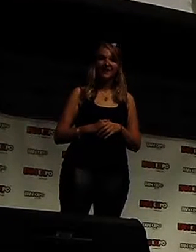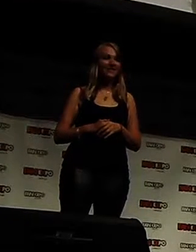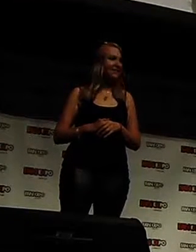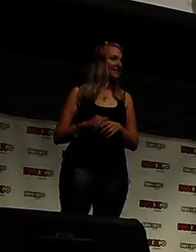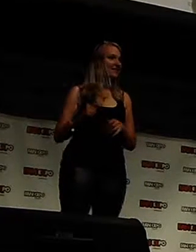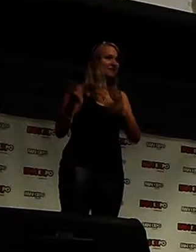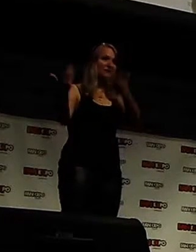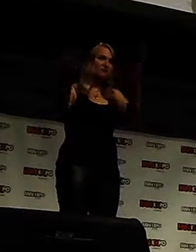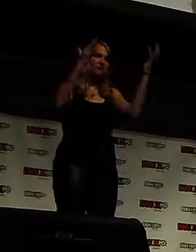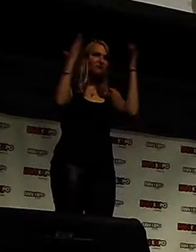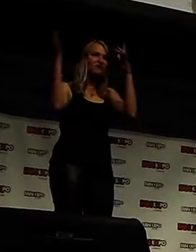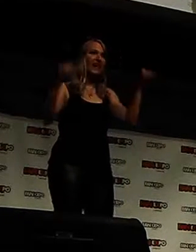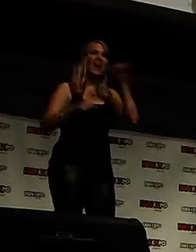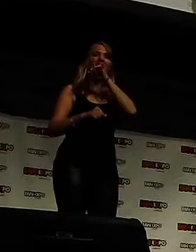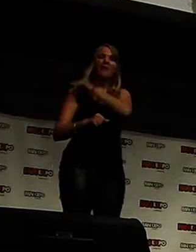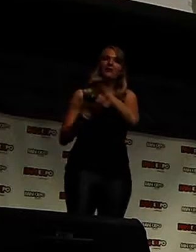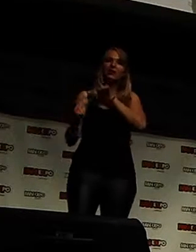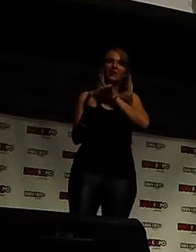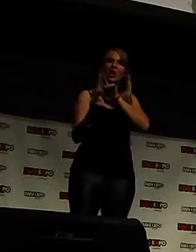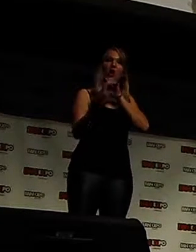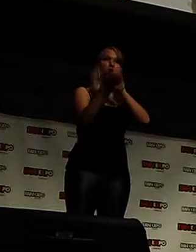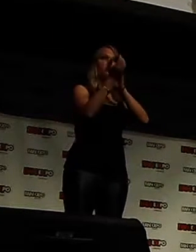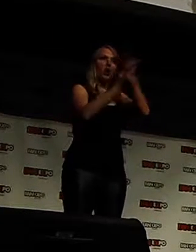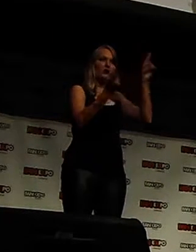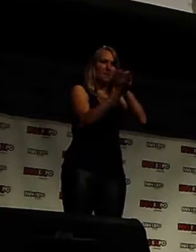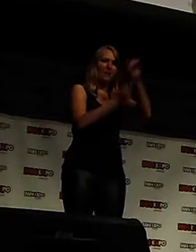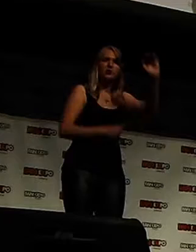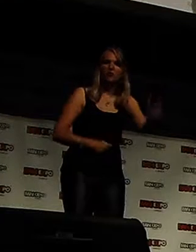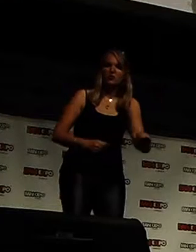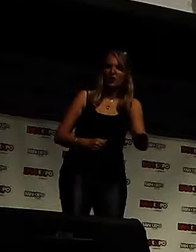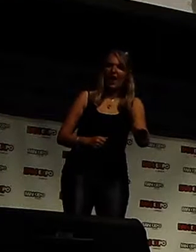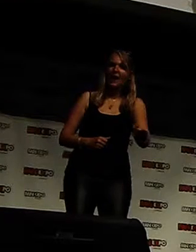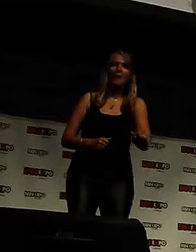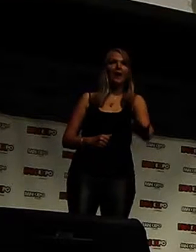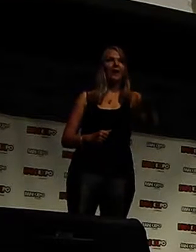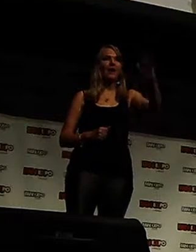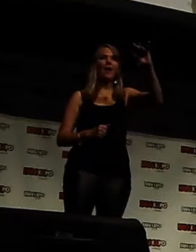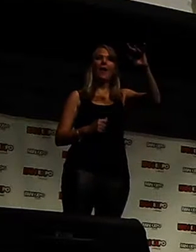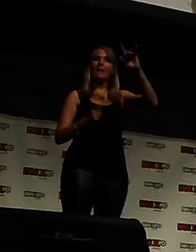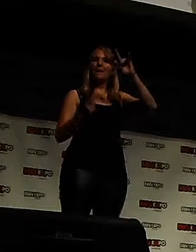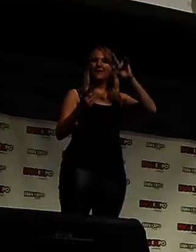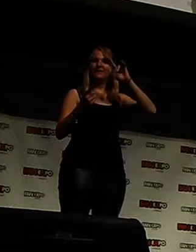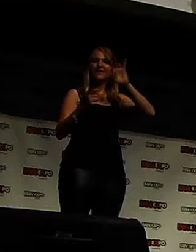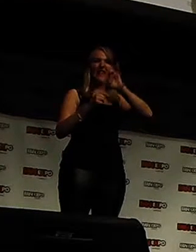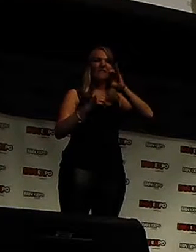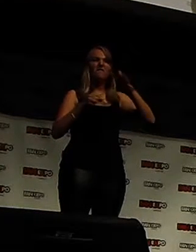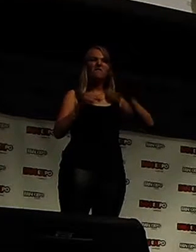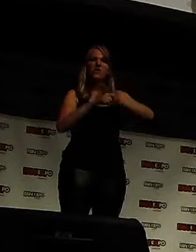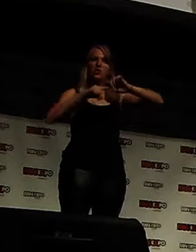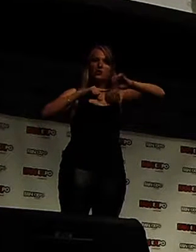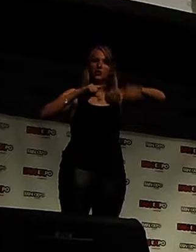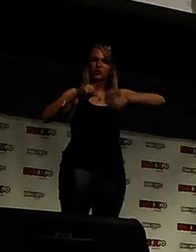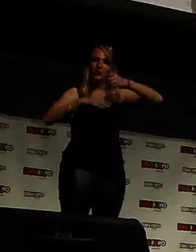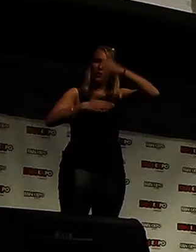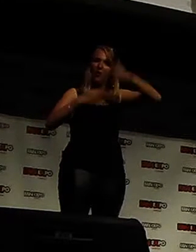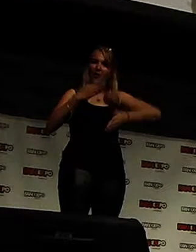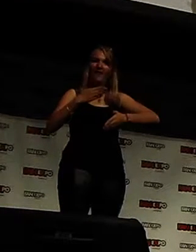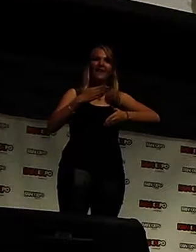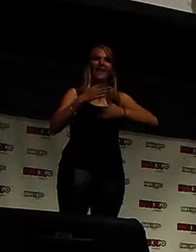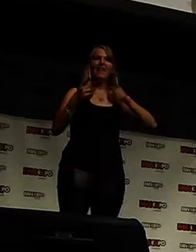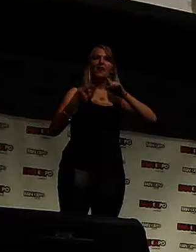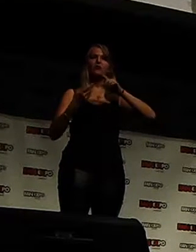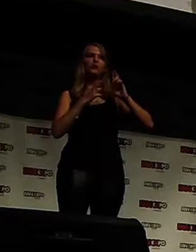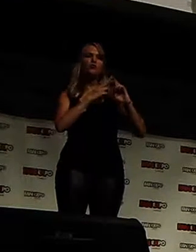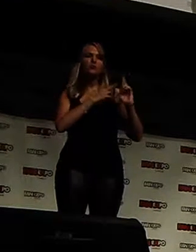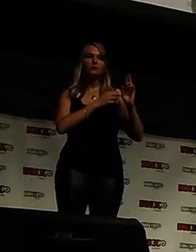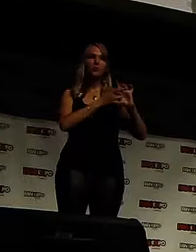I love that she met their doctor as a child, and the way the story finished off and went full circle, and they were friends, and her relationship with Rory. I